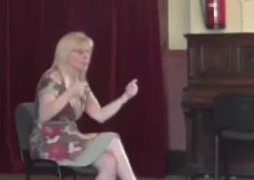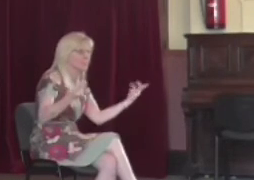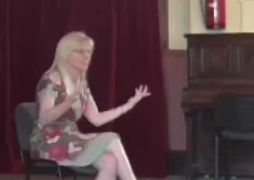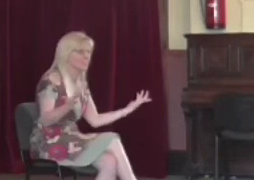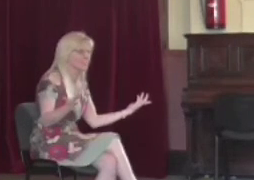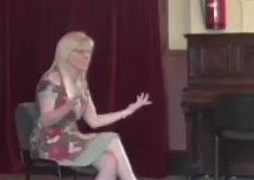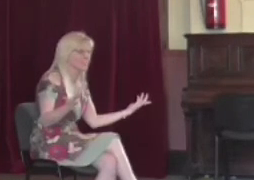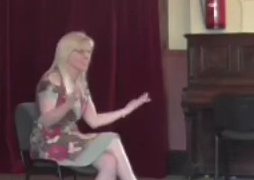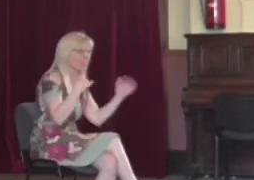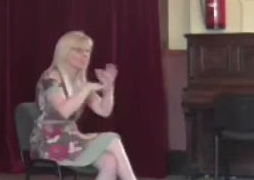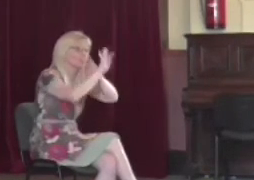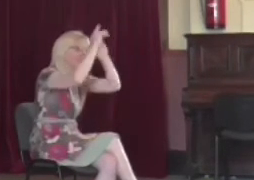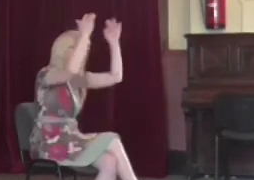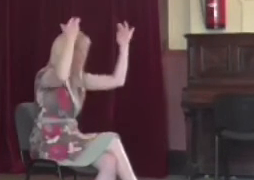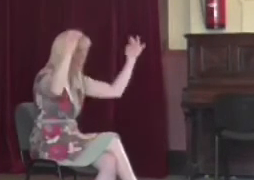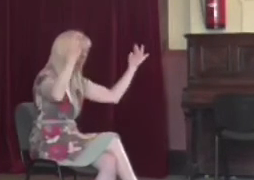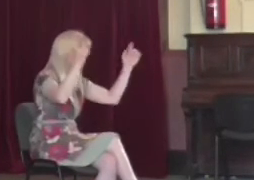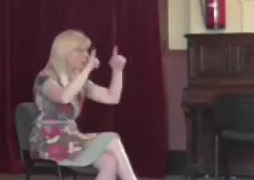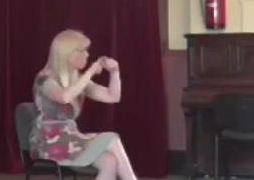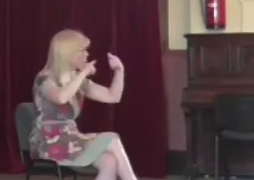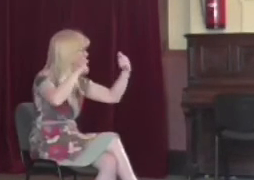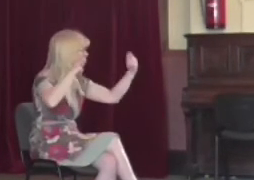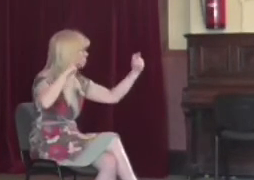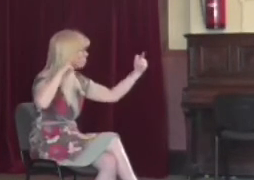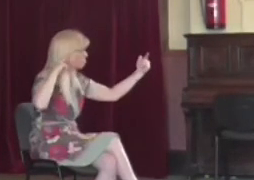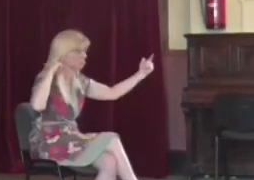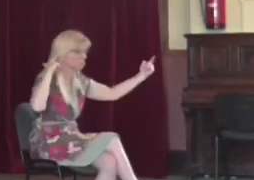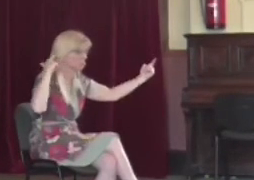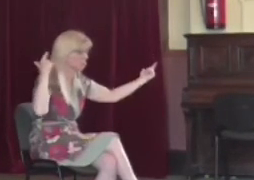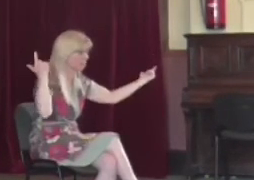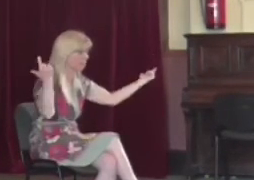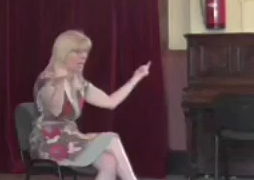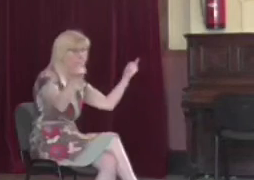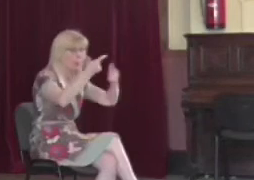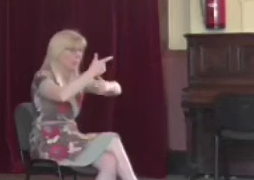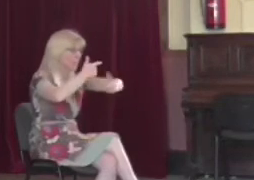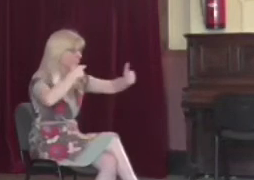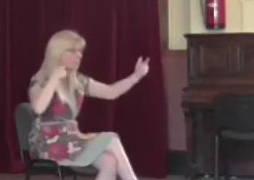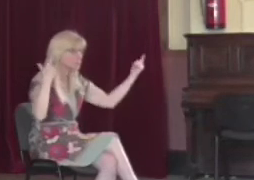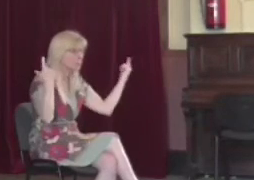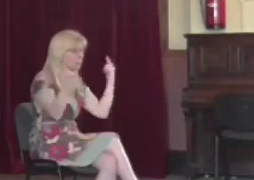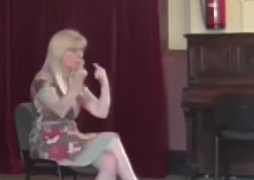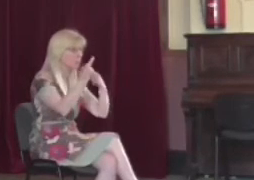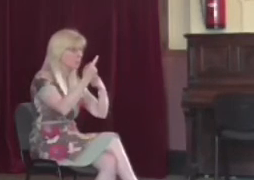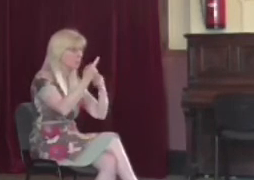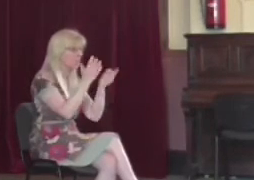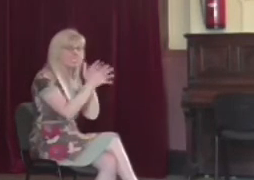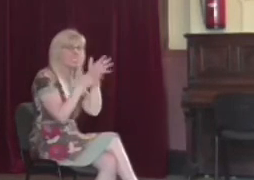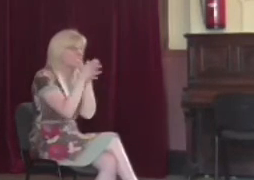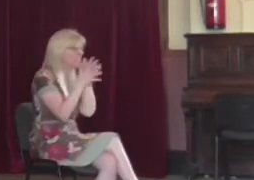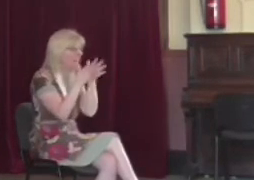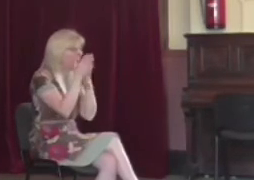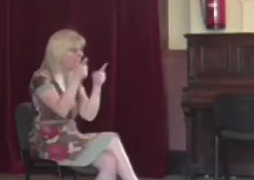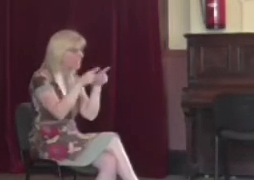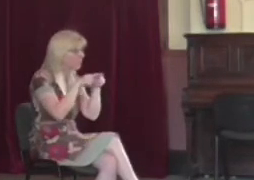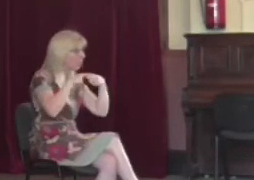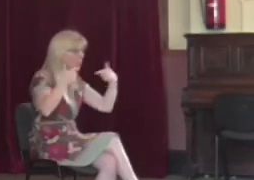that. Am I brave enough to do it? Not very often, if at all. Speaking to myself as much as